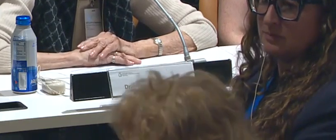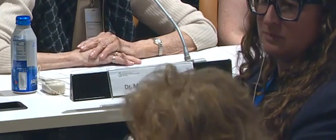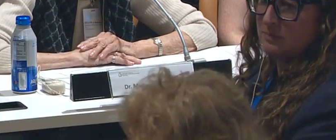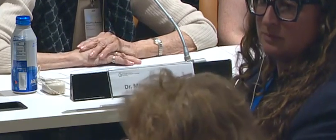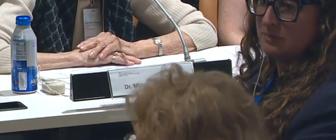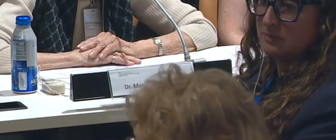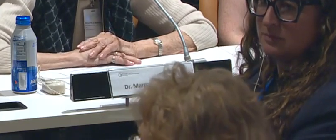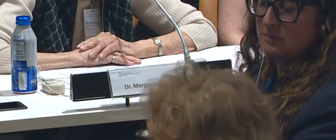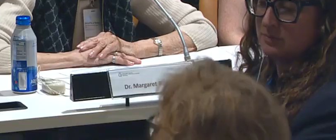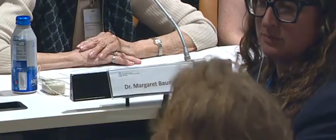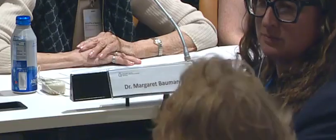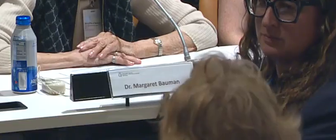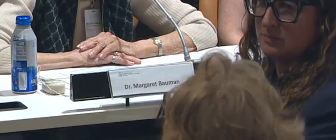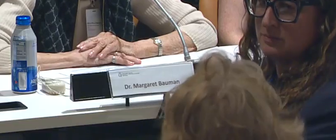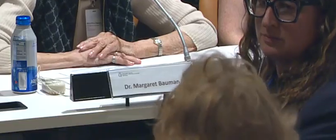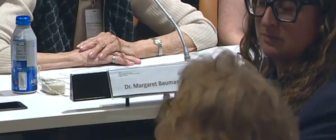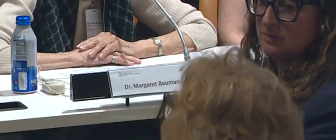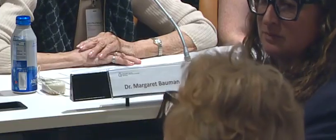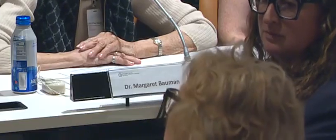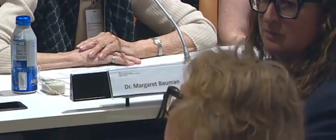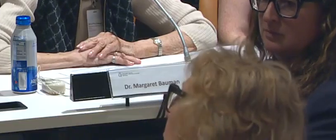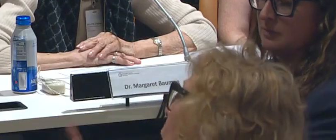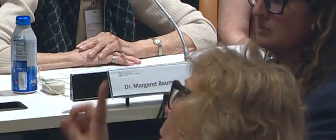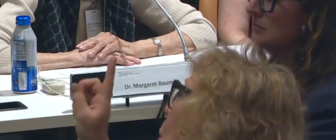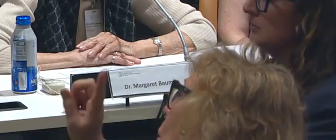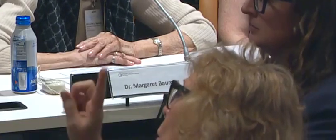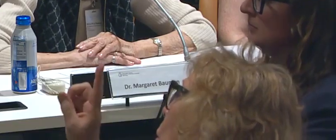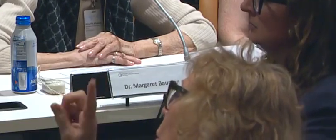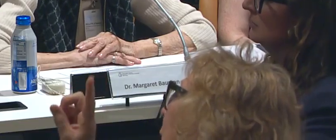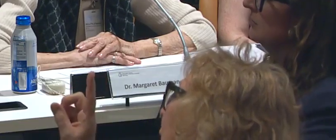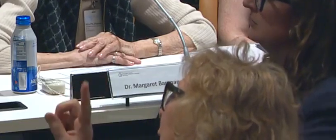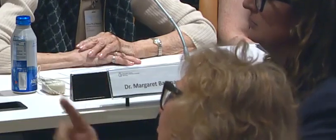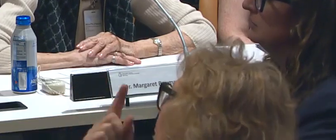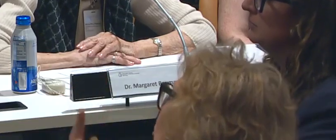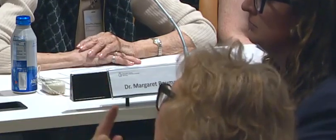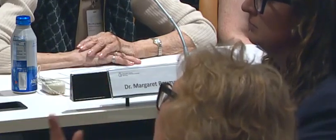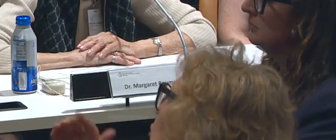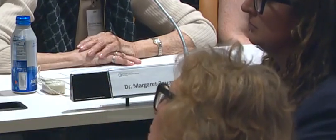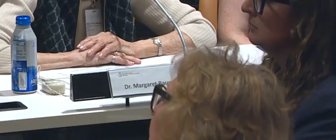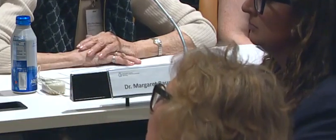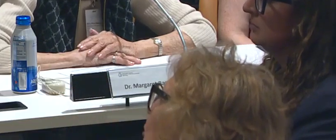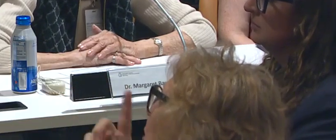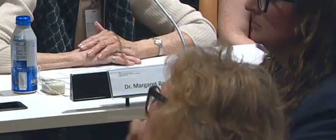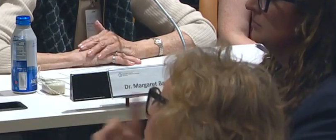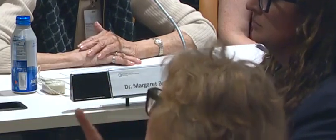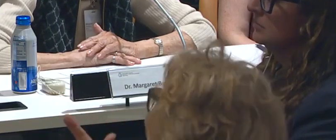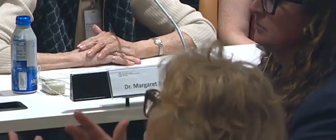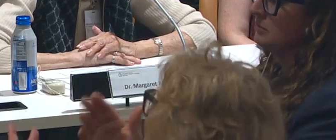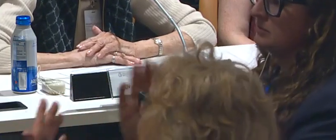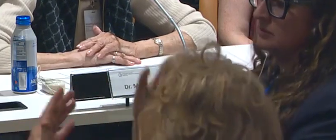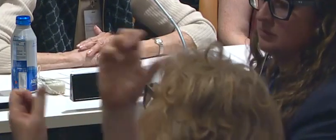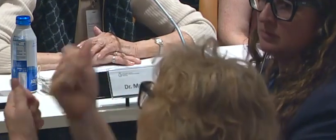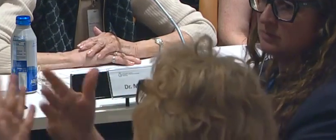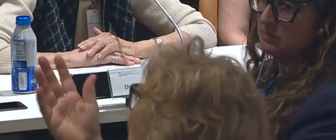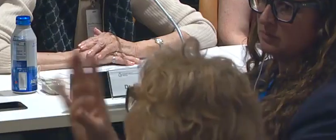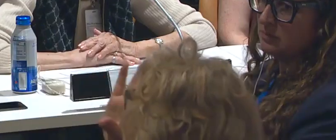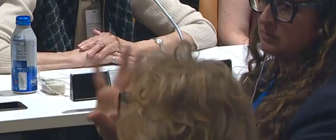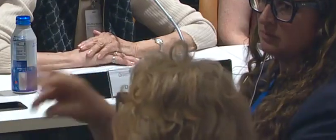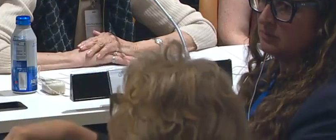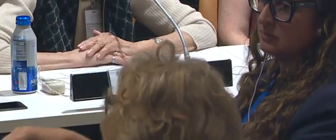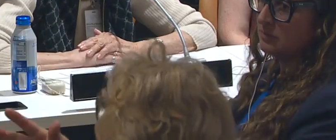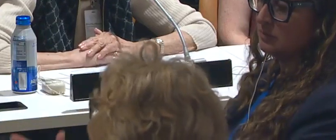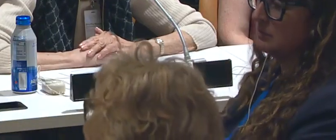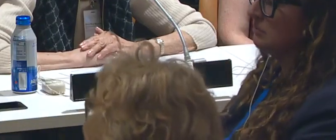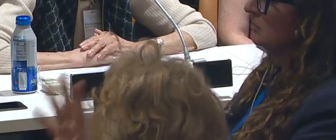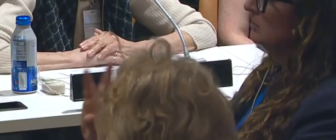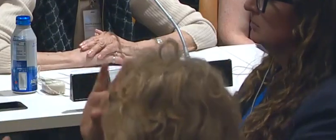few adult doctors who are qualified, interested in, have any idea about what it